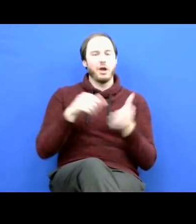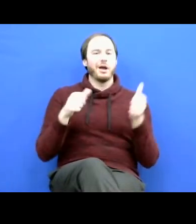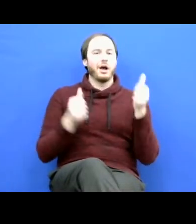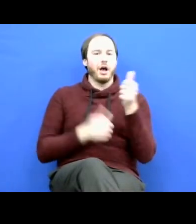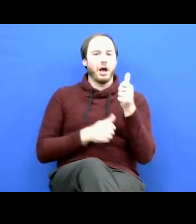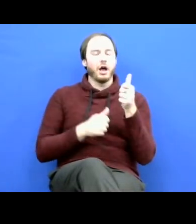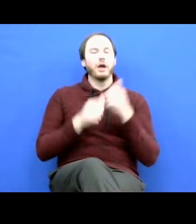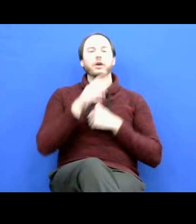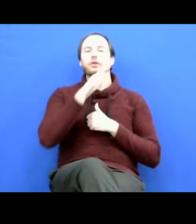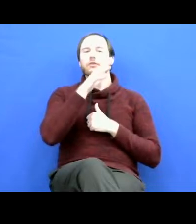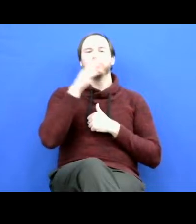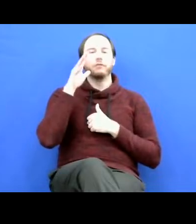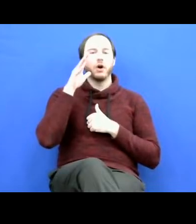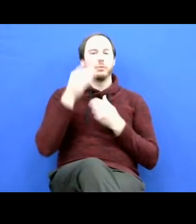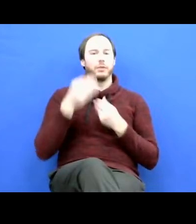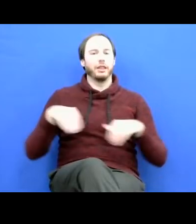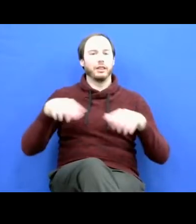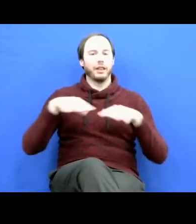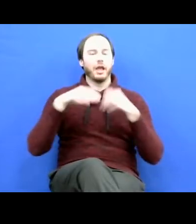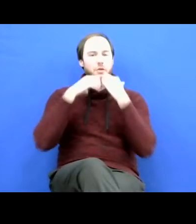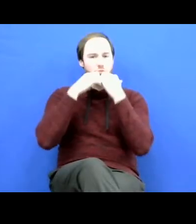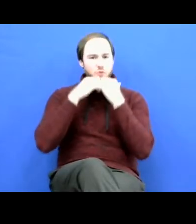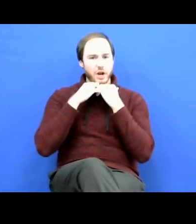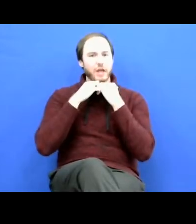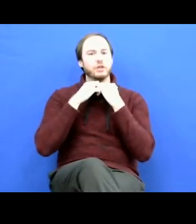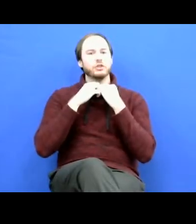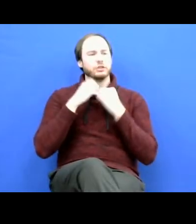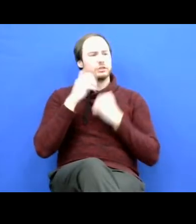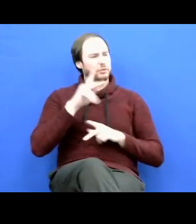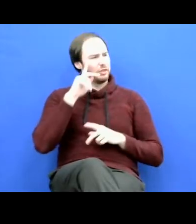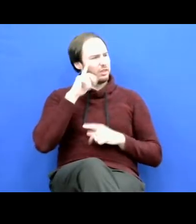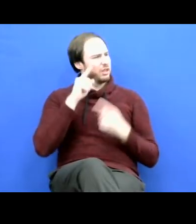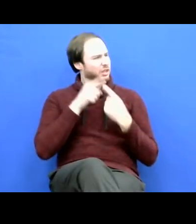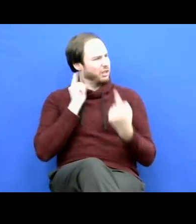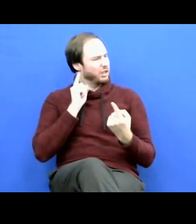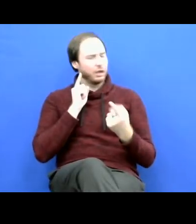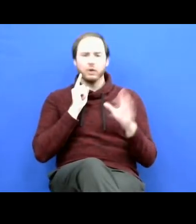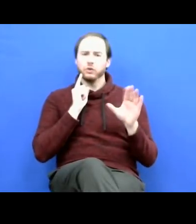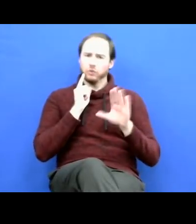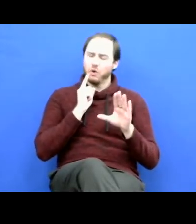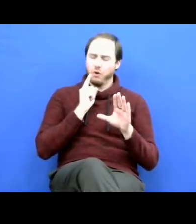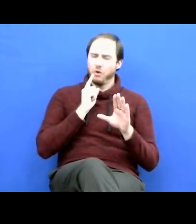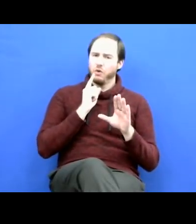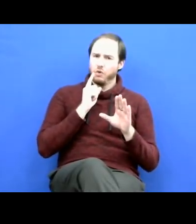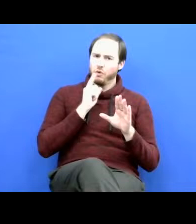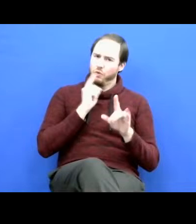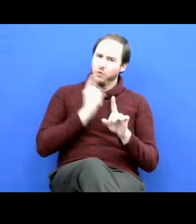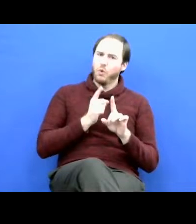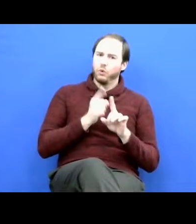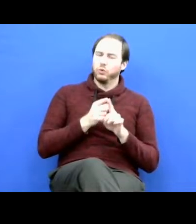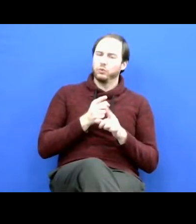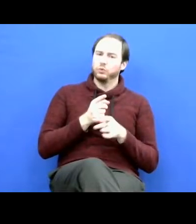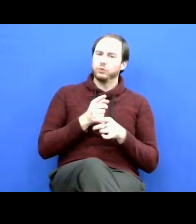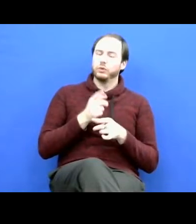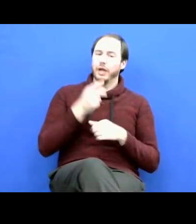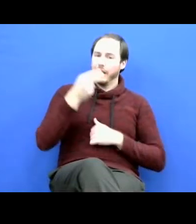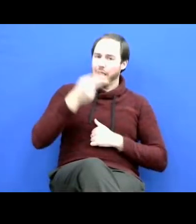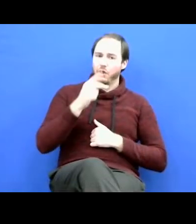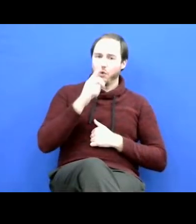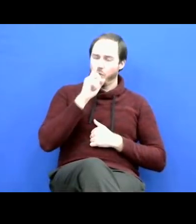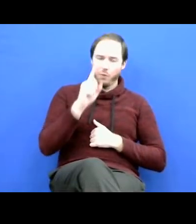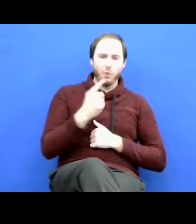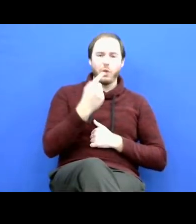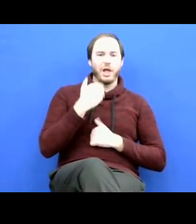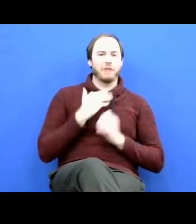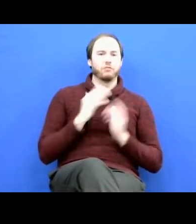the farmland protection. And I know a lot of people might think that sounds contradictory, but it's not actually. Henrietta only has small